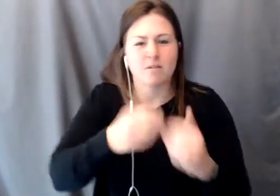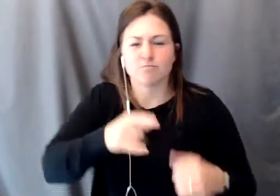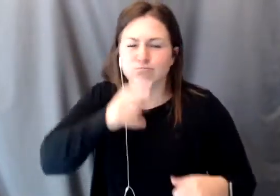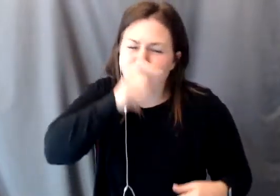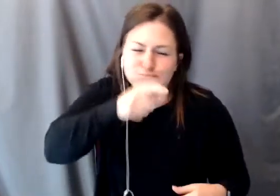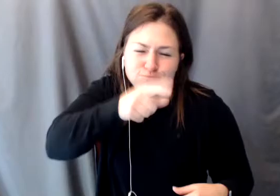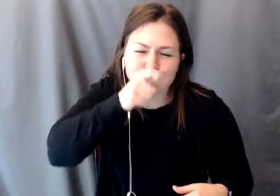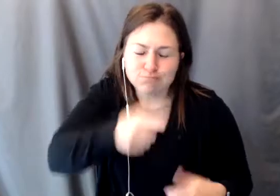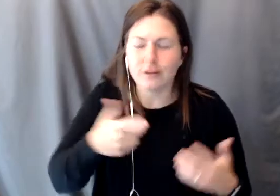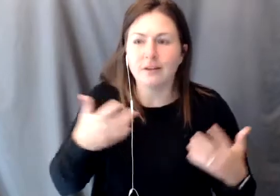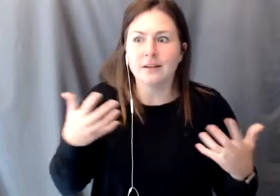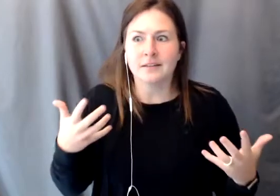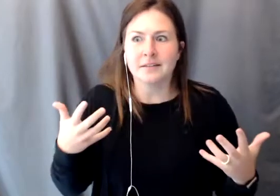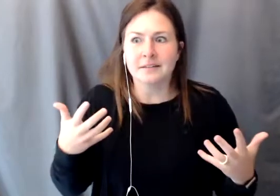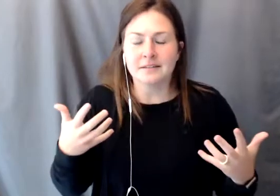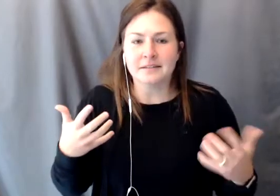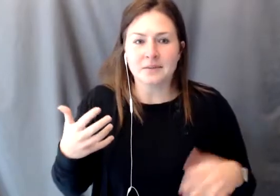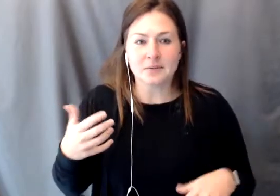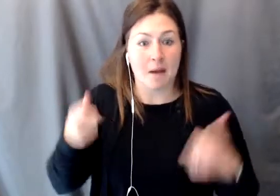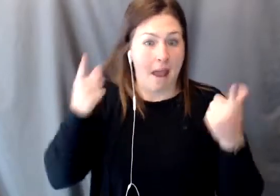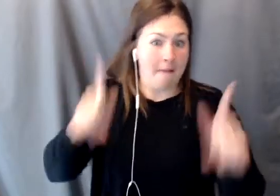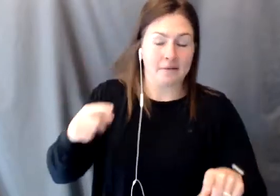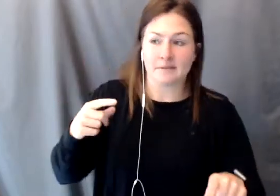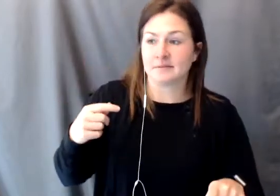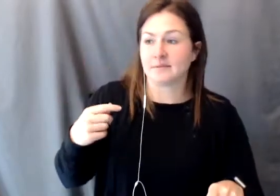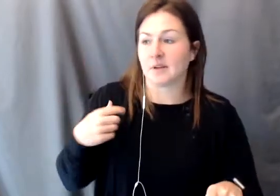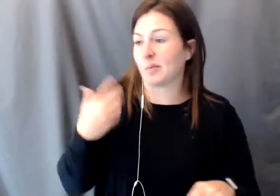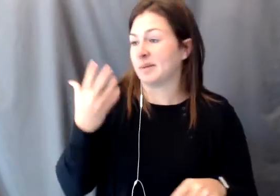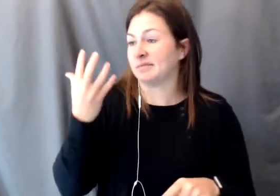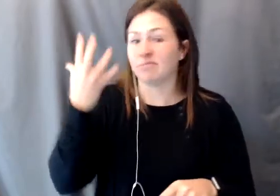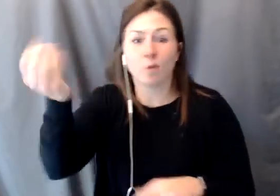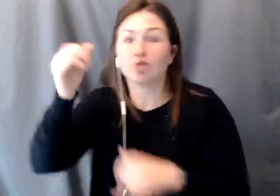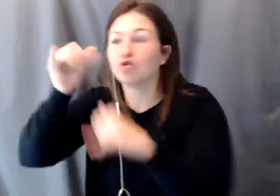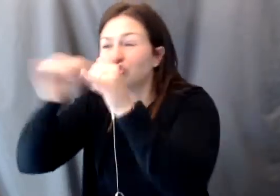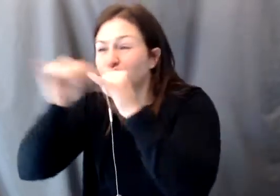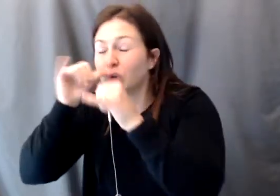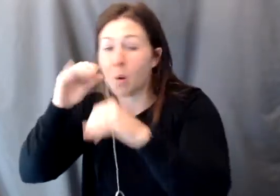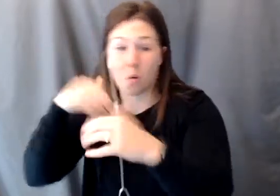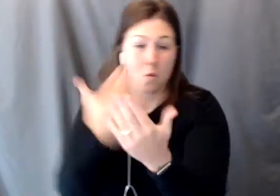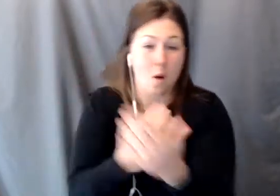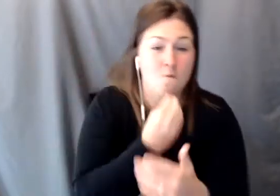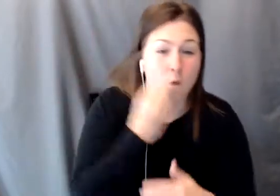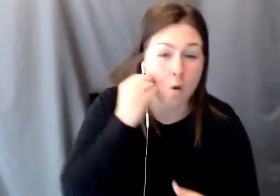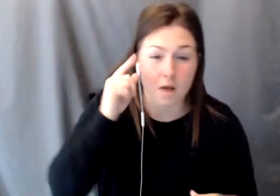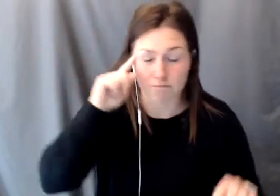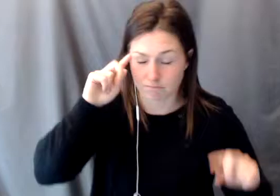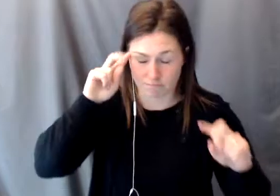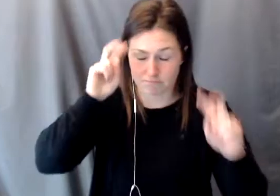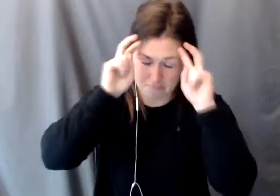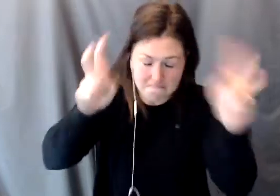happen is, you know, I'd be out, I'd be breaking curfew, I'd be coming home all messed up. My dad would be waiting for me. And I tried to